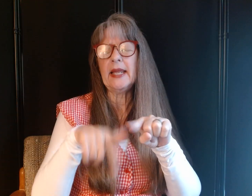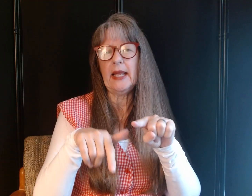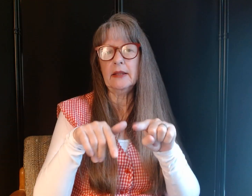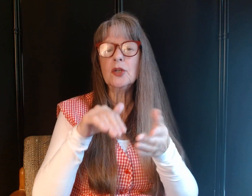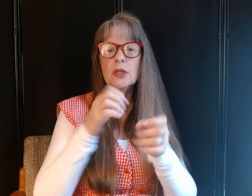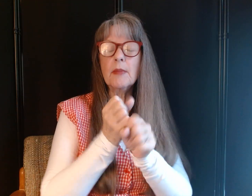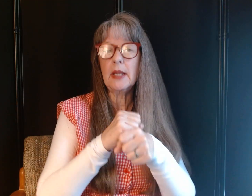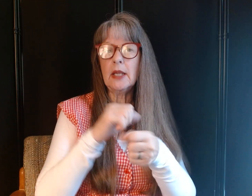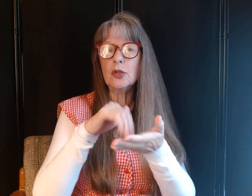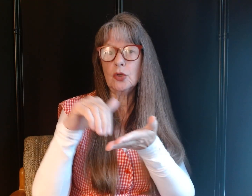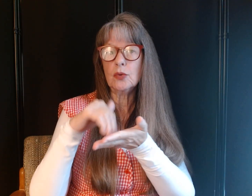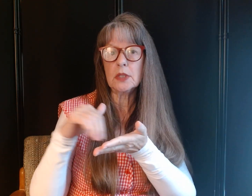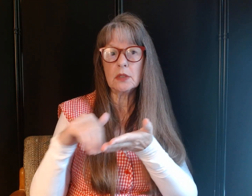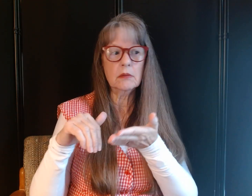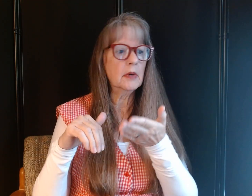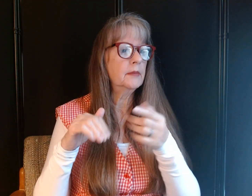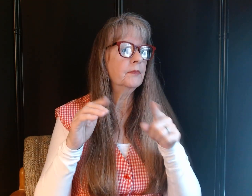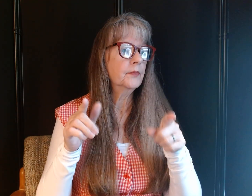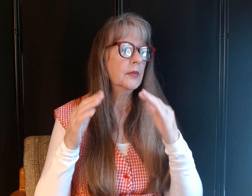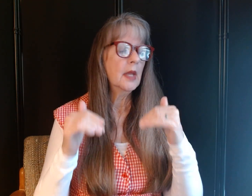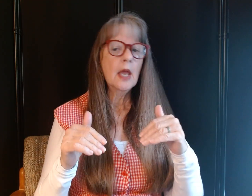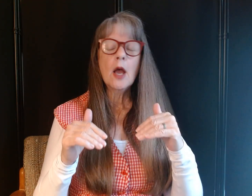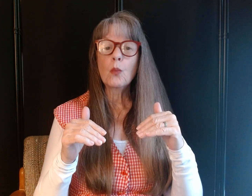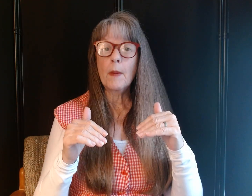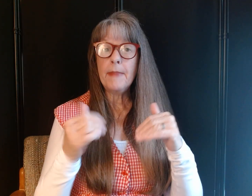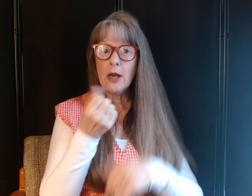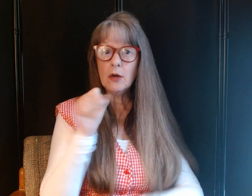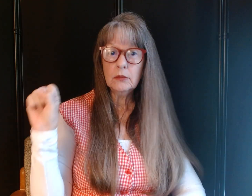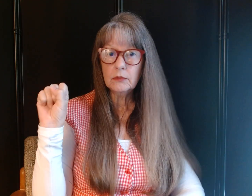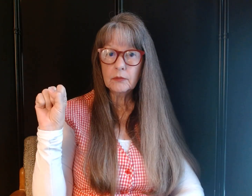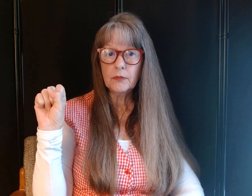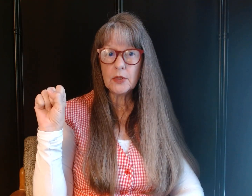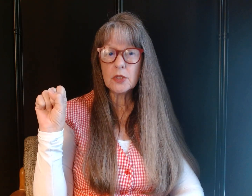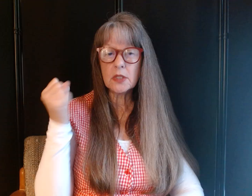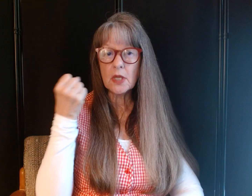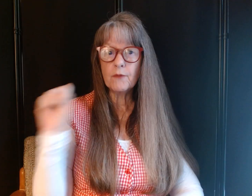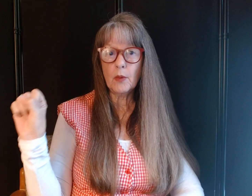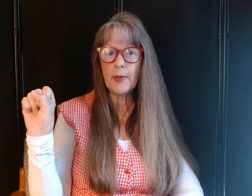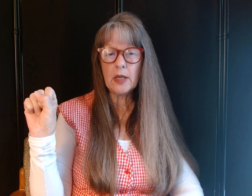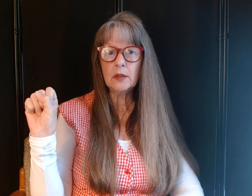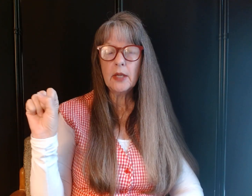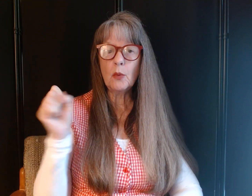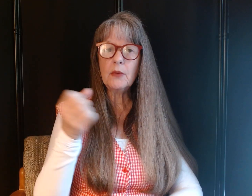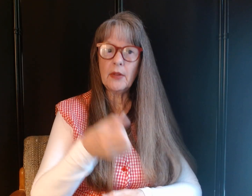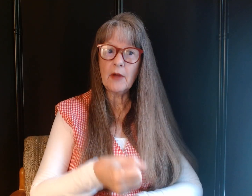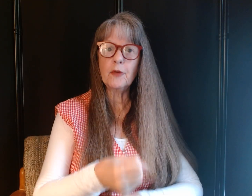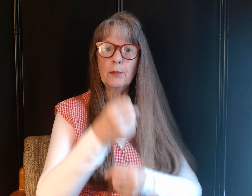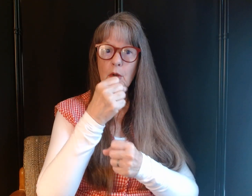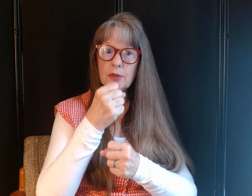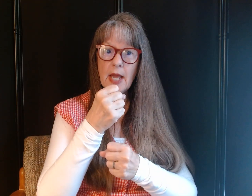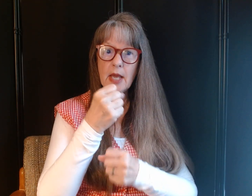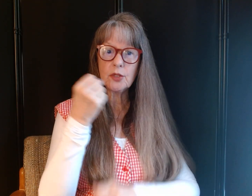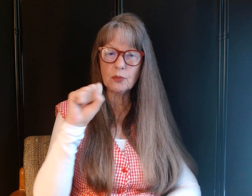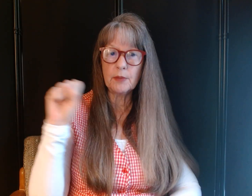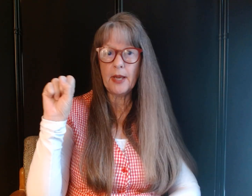I can't. They just make excuses, right? Rebel. This is the sign for rebel. Now we've done that for protest,